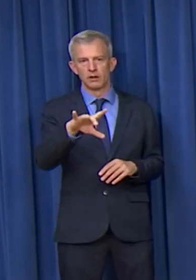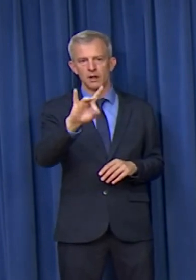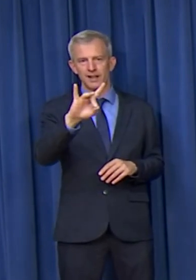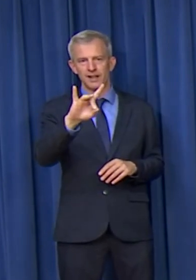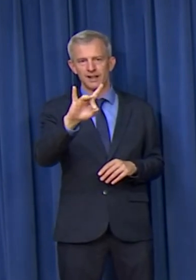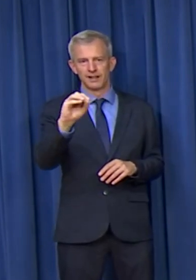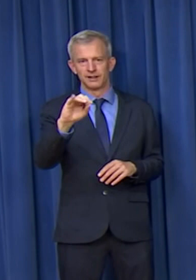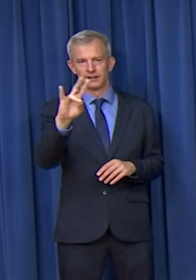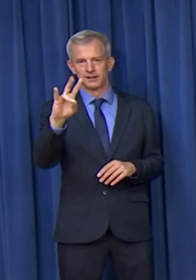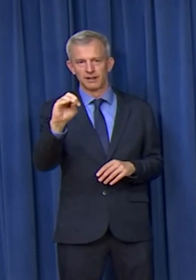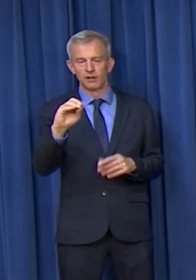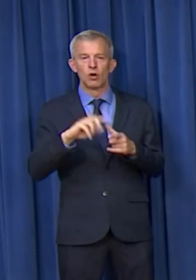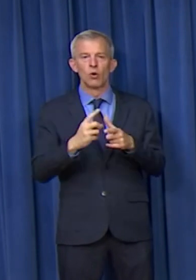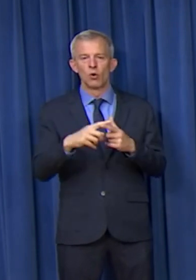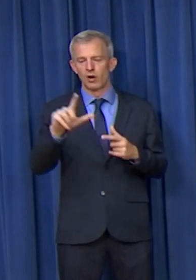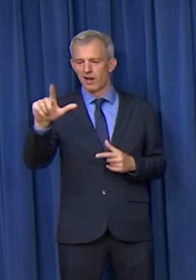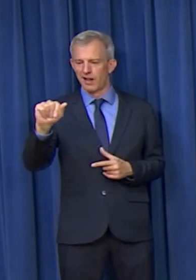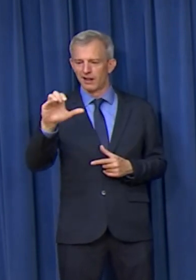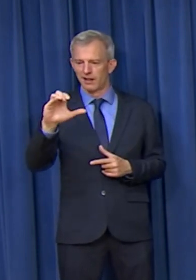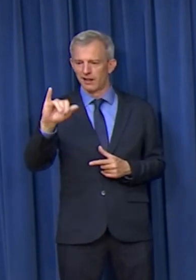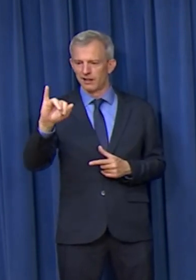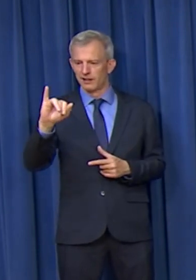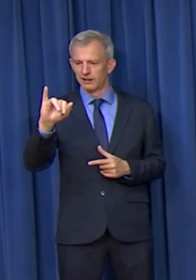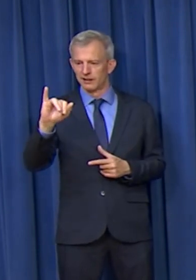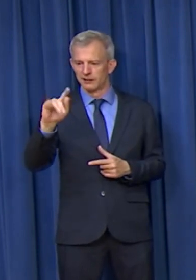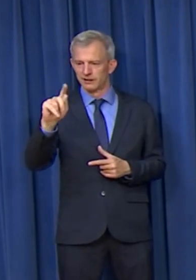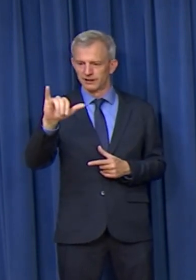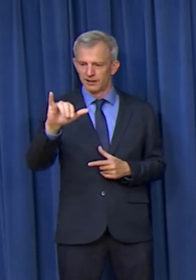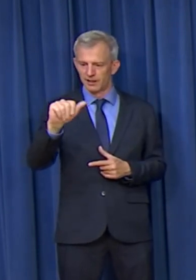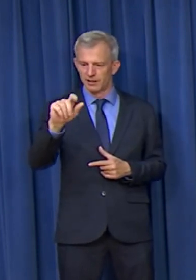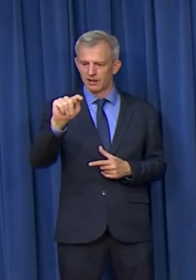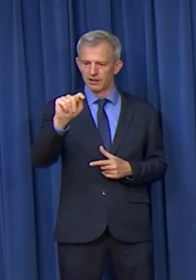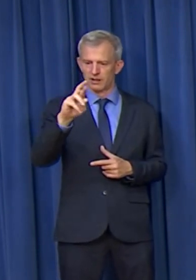213-978-8070 or LA City Attorney